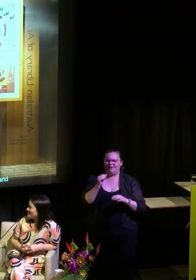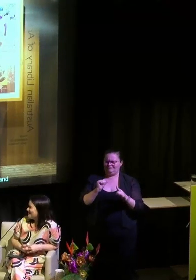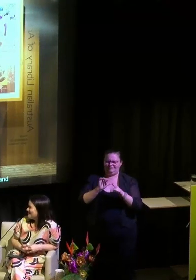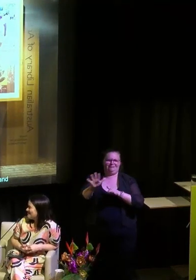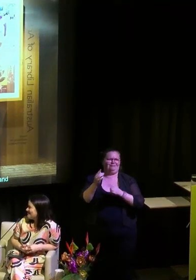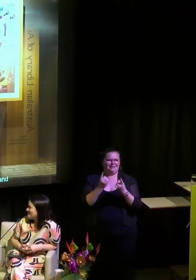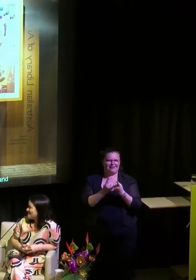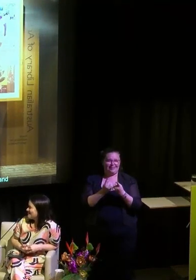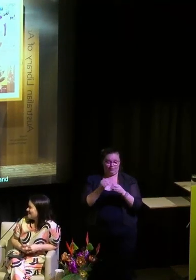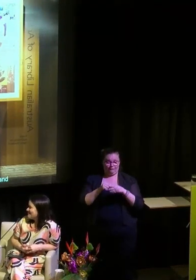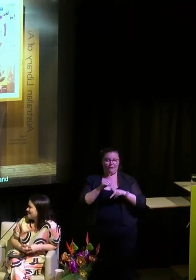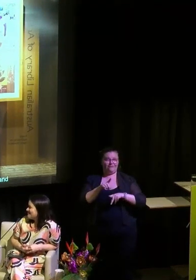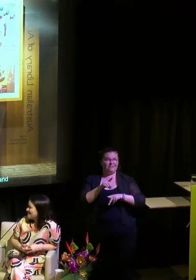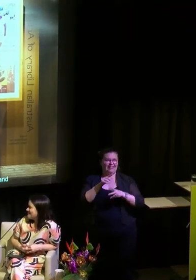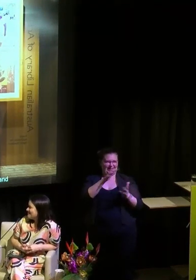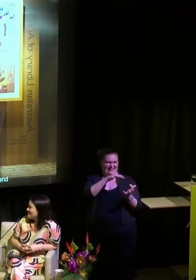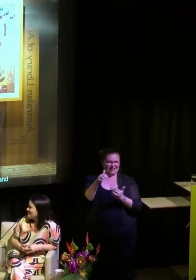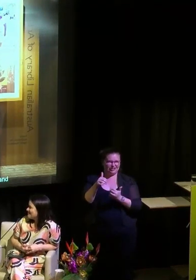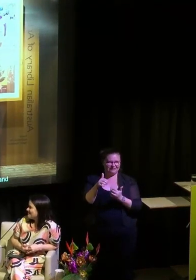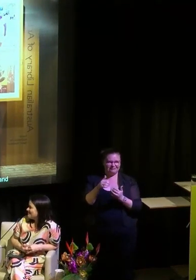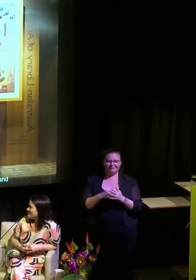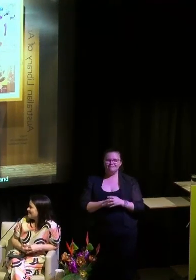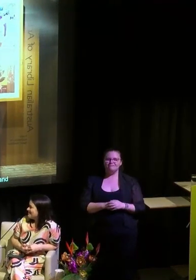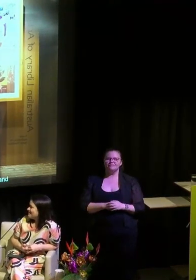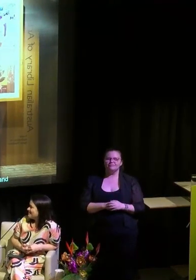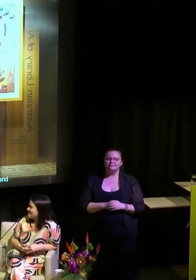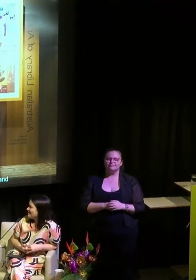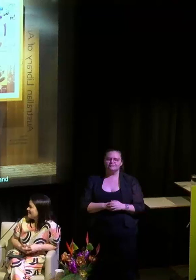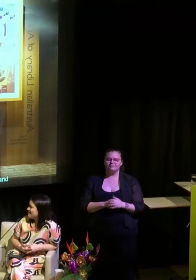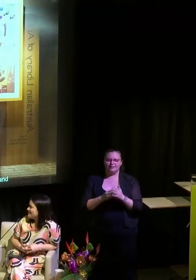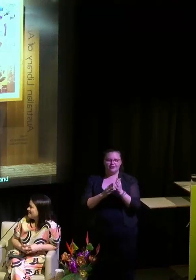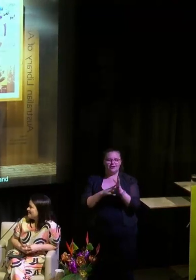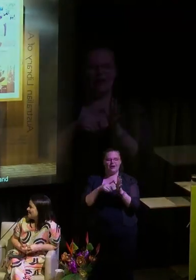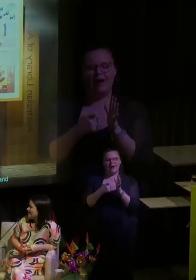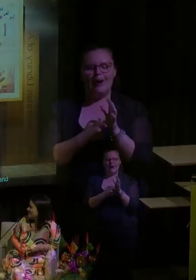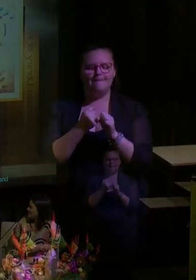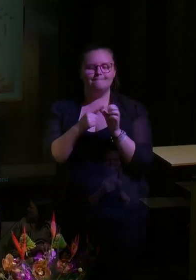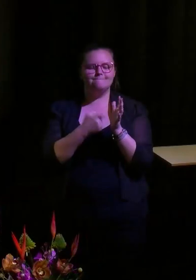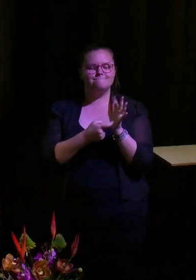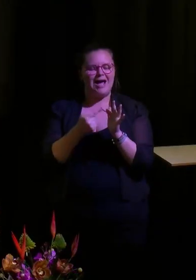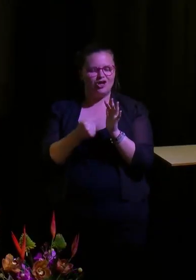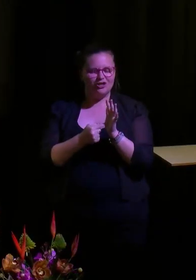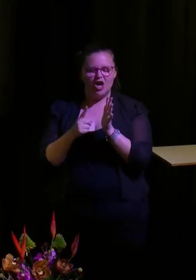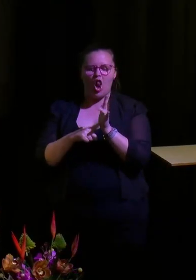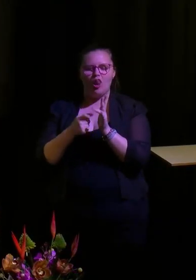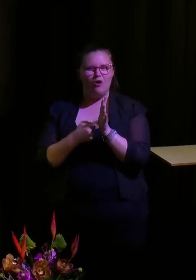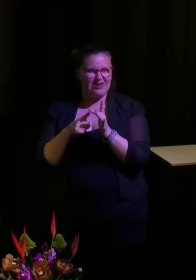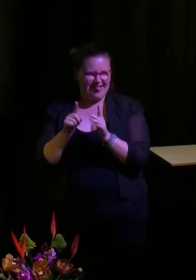fantastic things as part of that collection is the Margaret Laurie book. Now, the Margaret Laurie